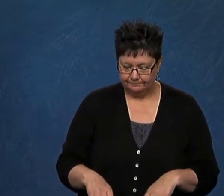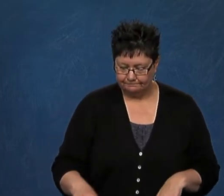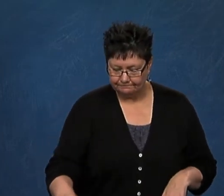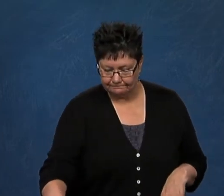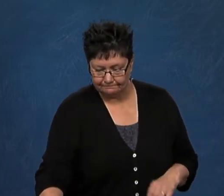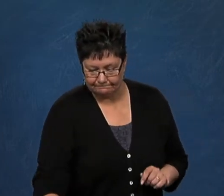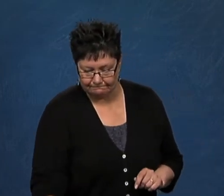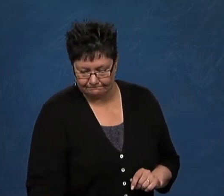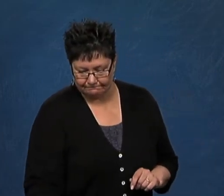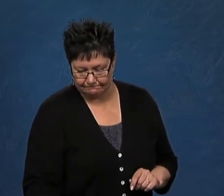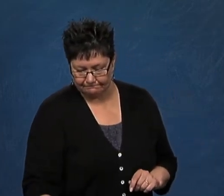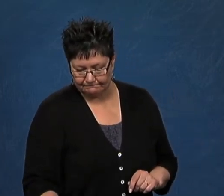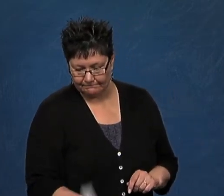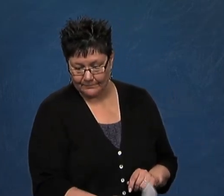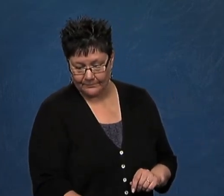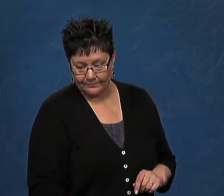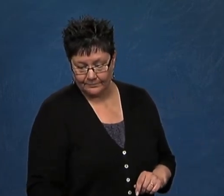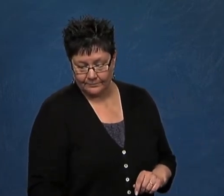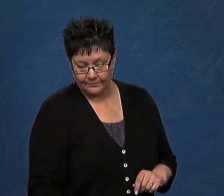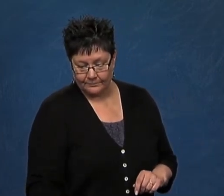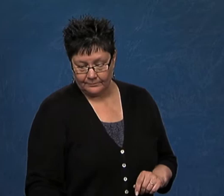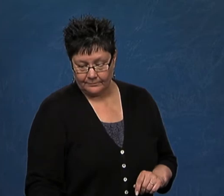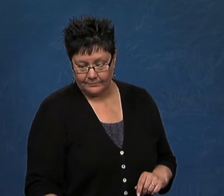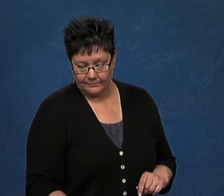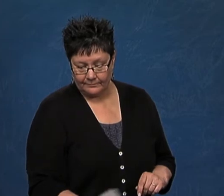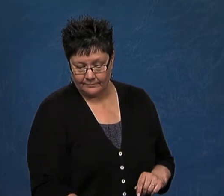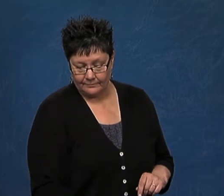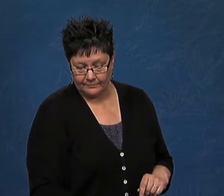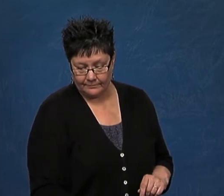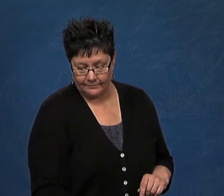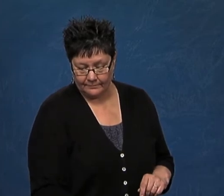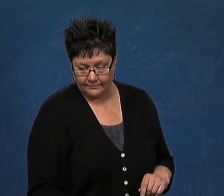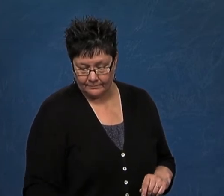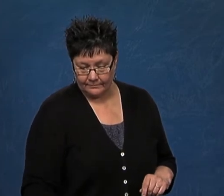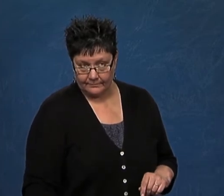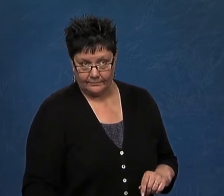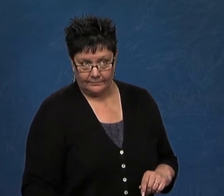any difficulties with language in general.